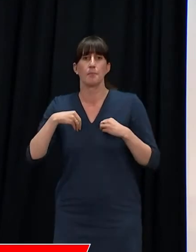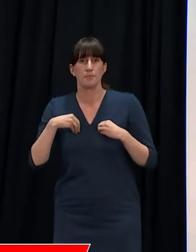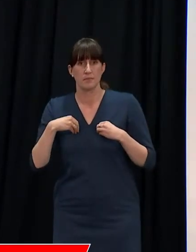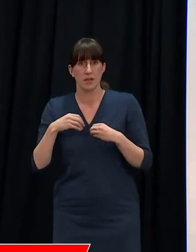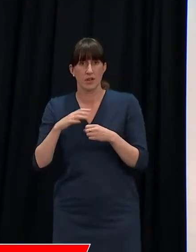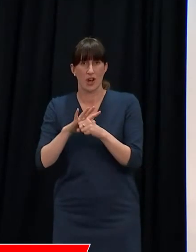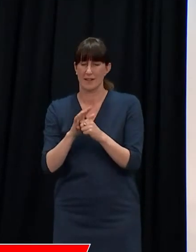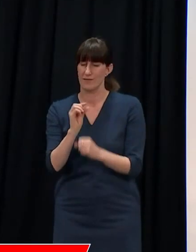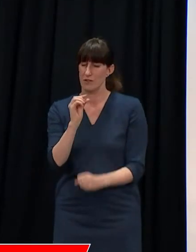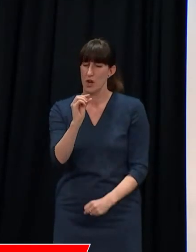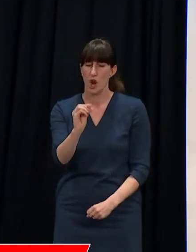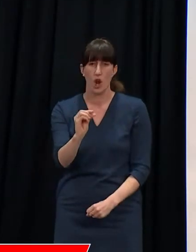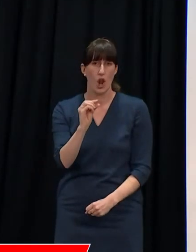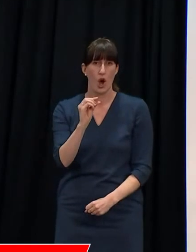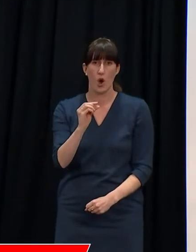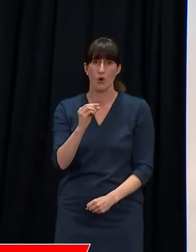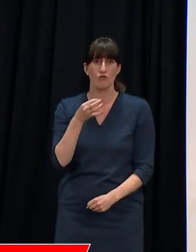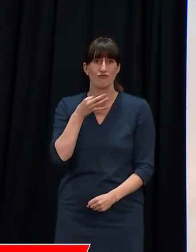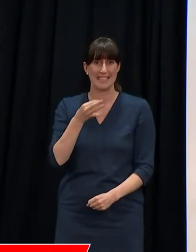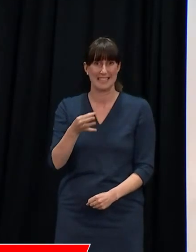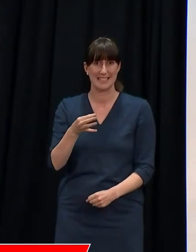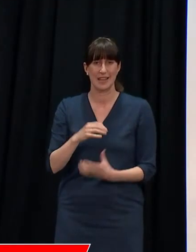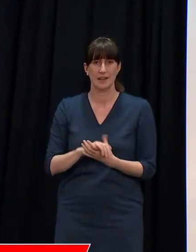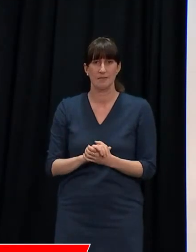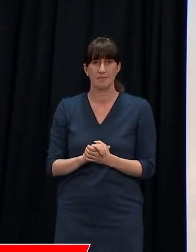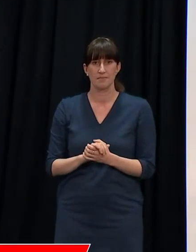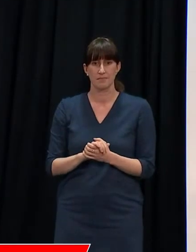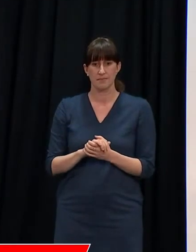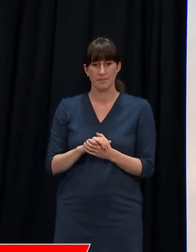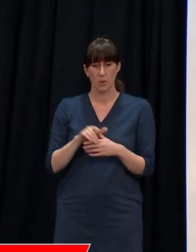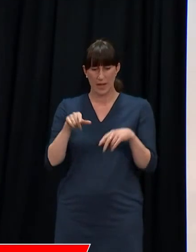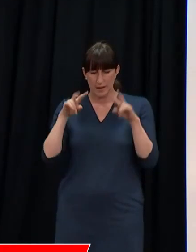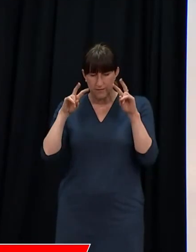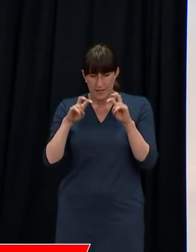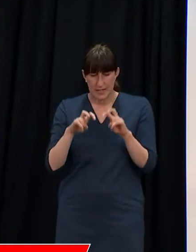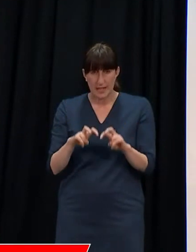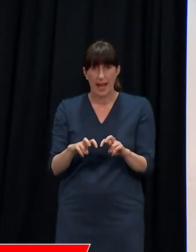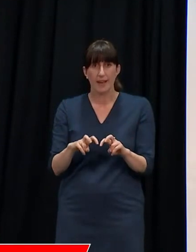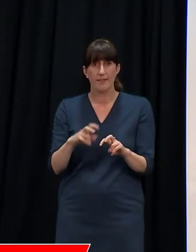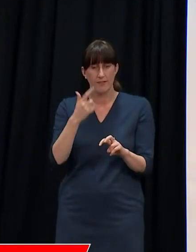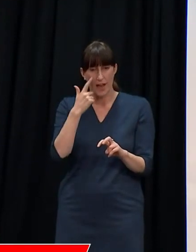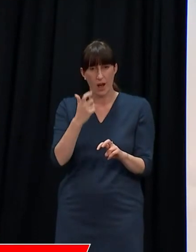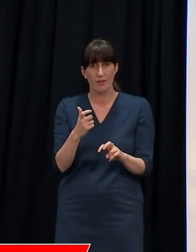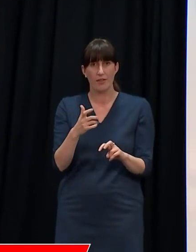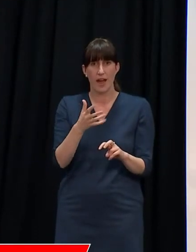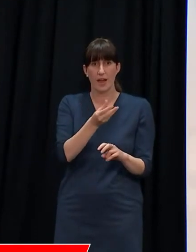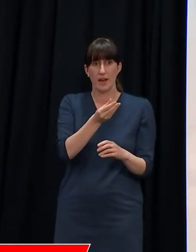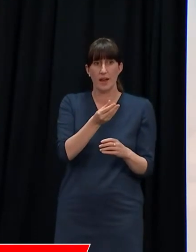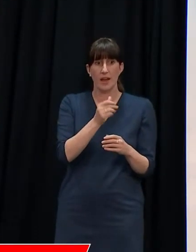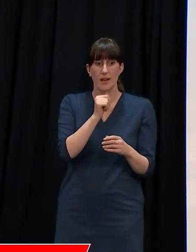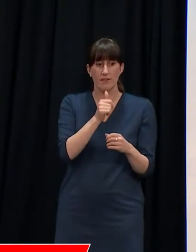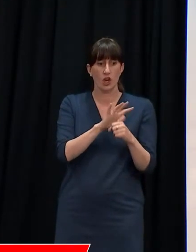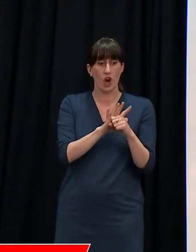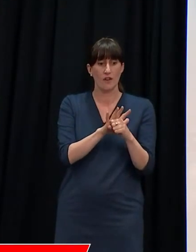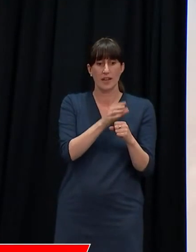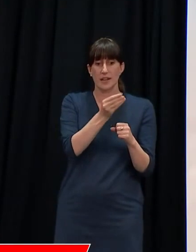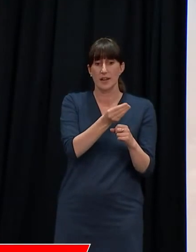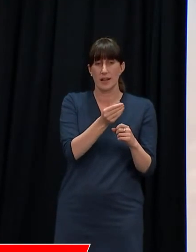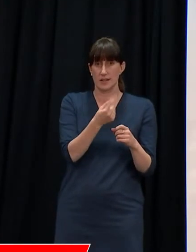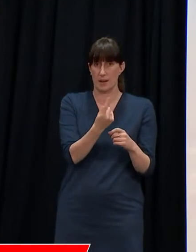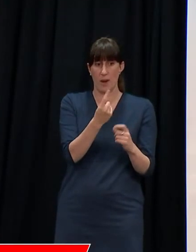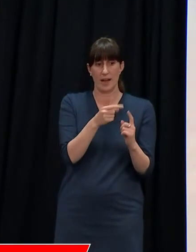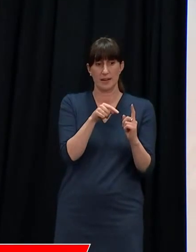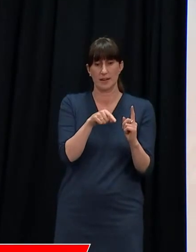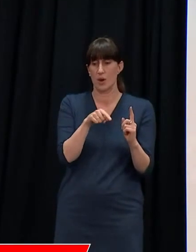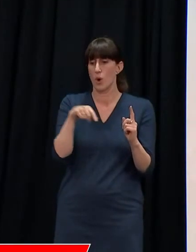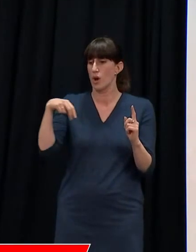public atrium. An Auckland Regional Public Health Service investigation concluded that transmission to a member of the public walking through the